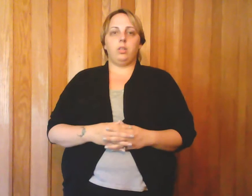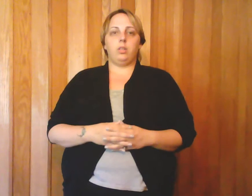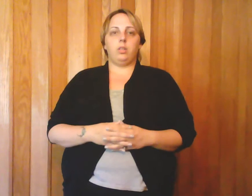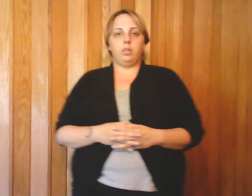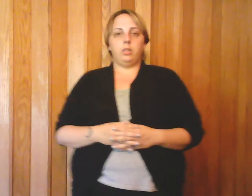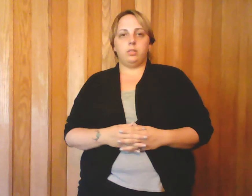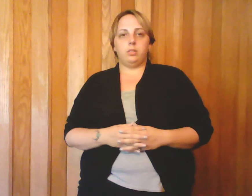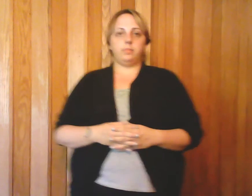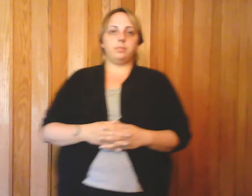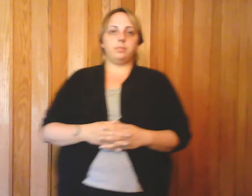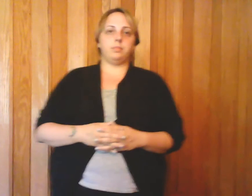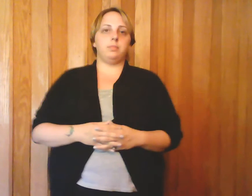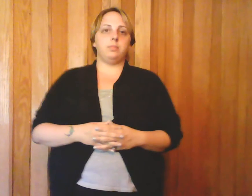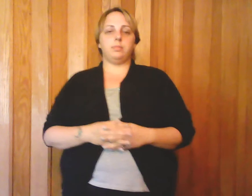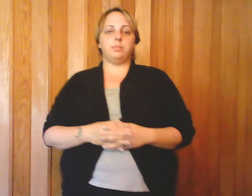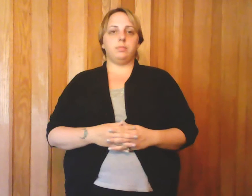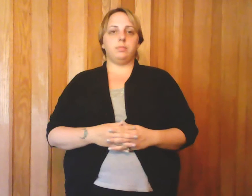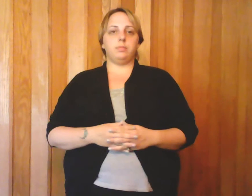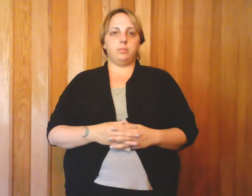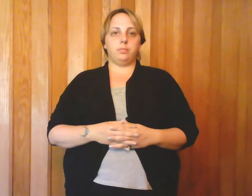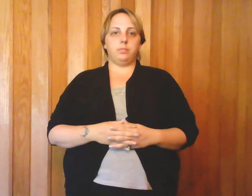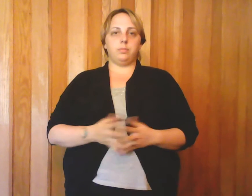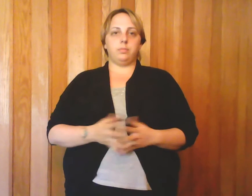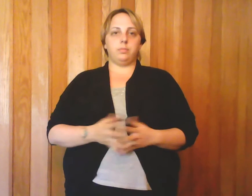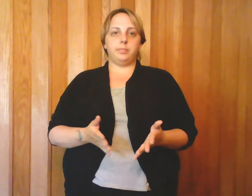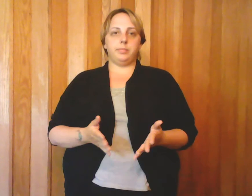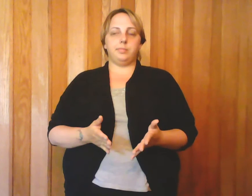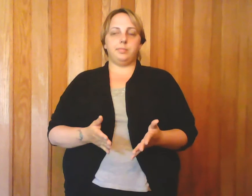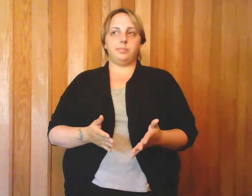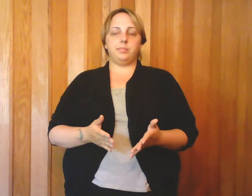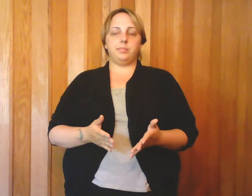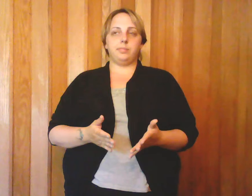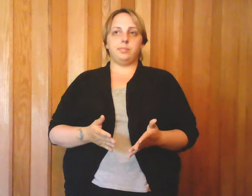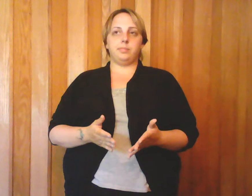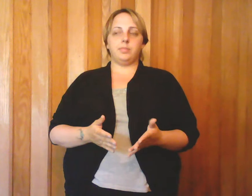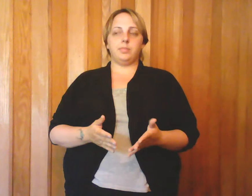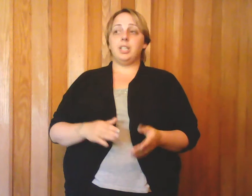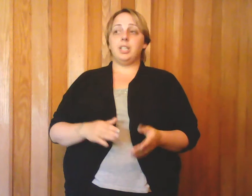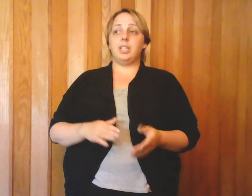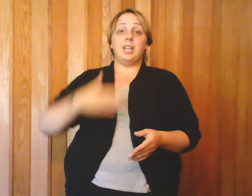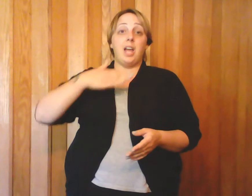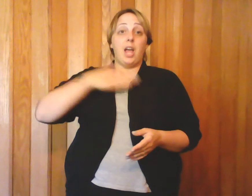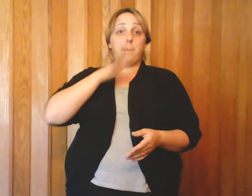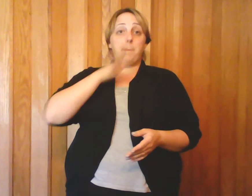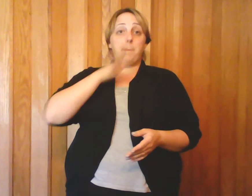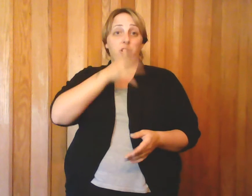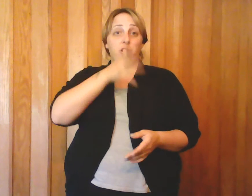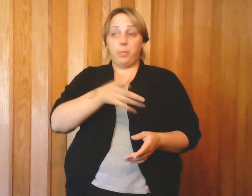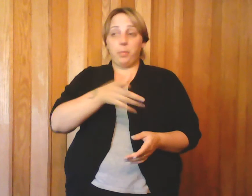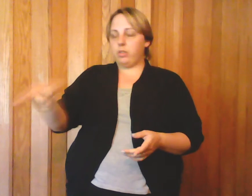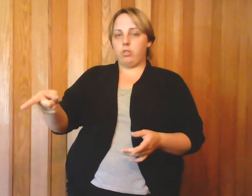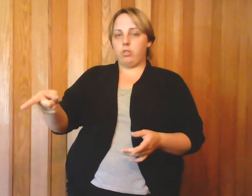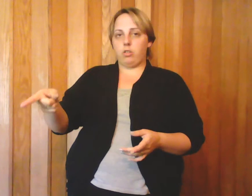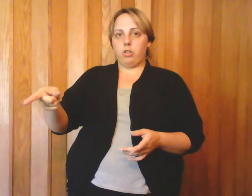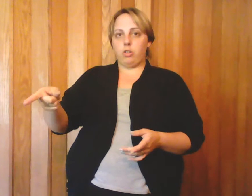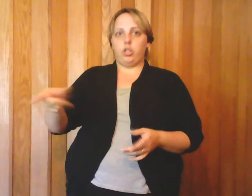grandmother was an incredible woman. And I don't know if she's become more incredible because my imagination has added stories over the years,